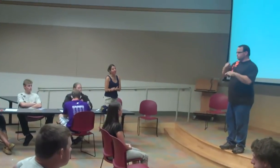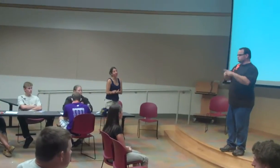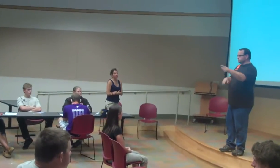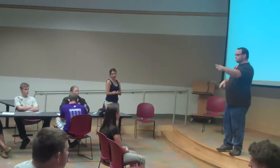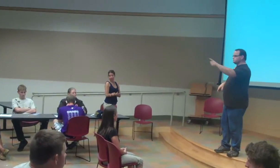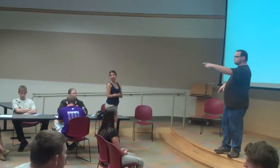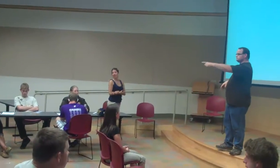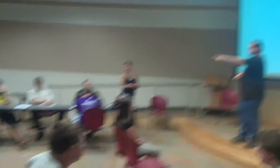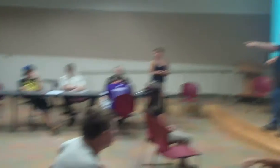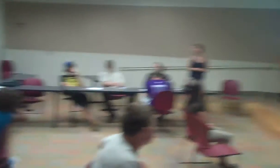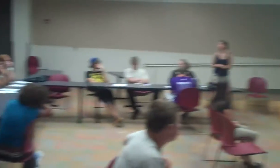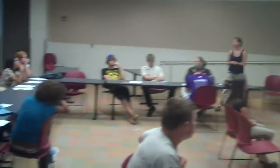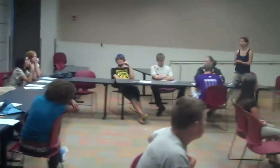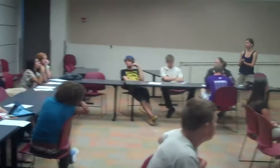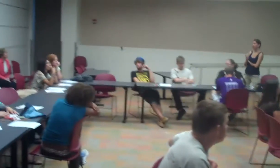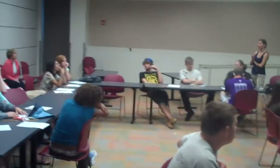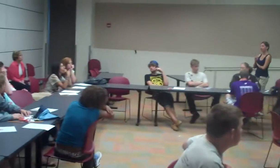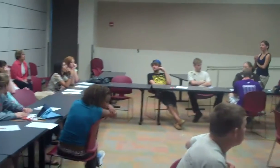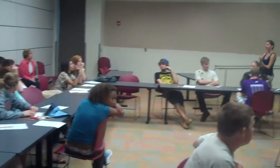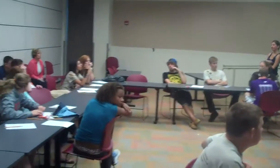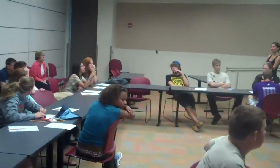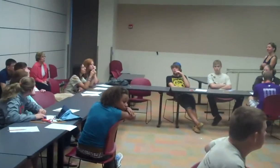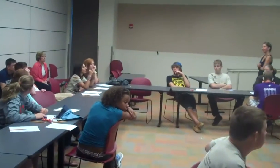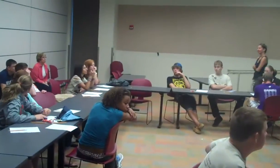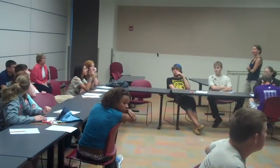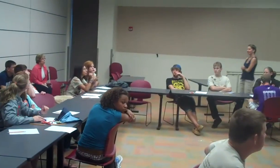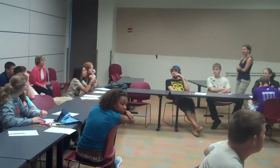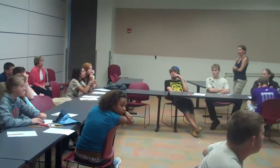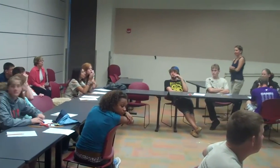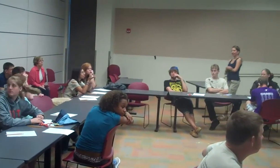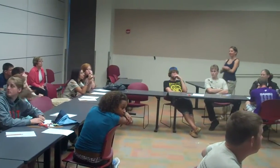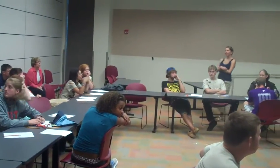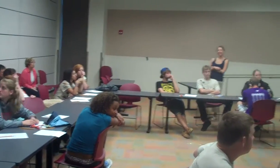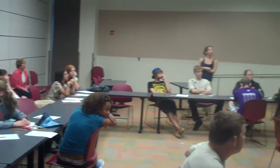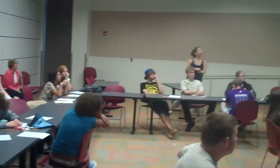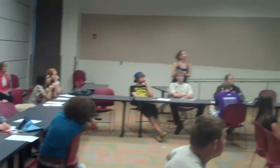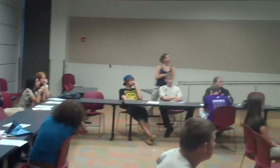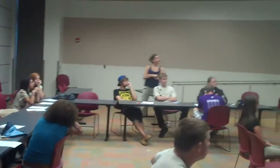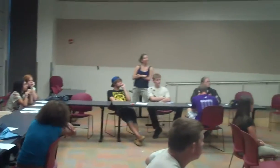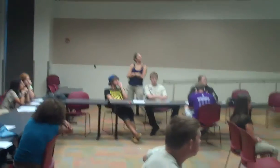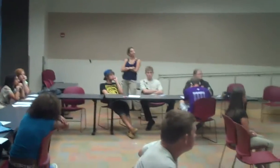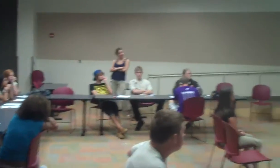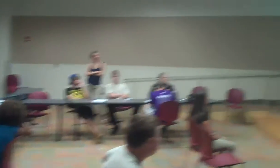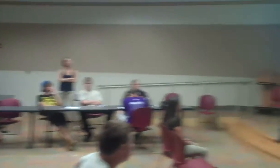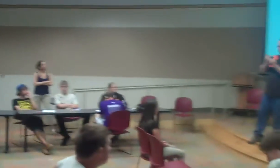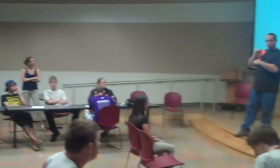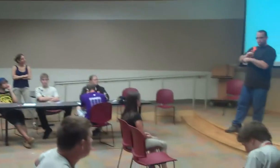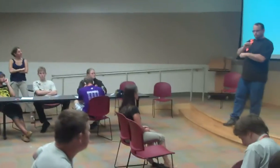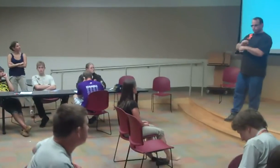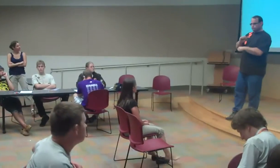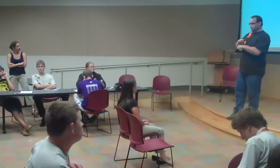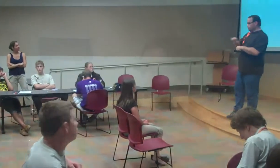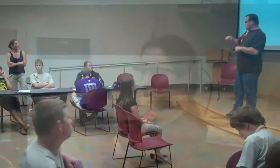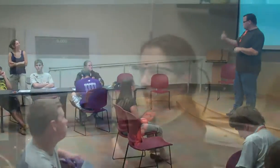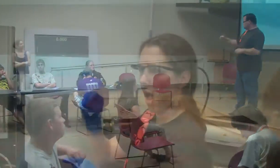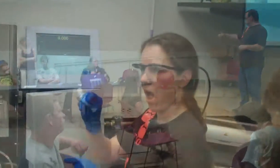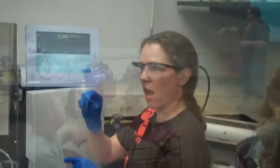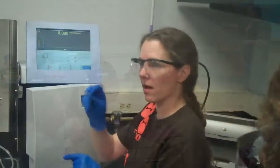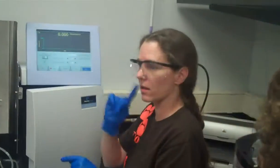Okay. Good answer. Anyone else? Teamwork. Teamwork. Okay. Click I'm